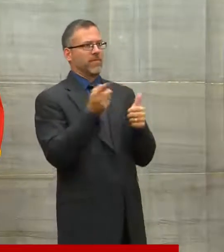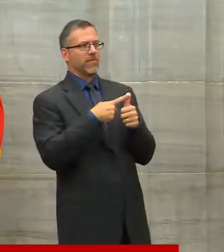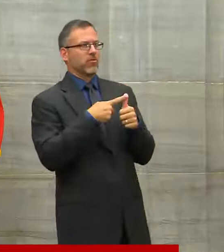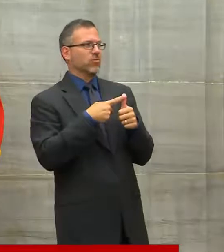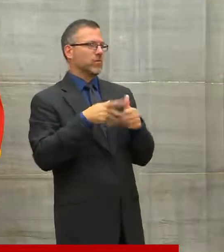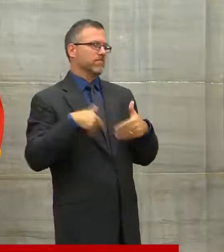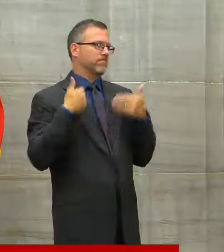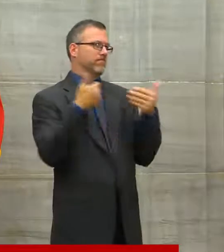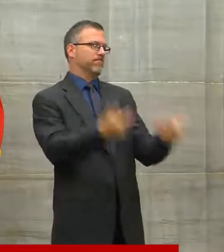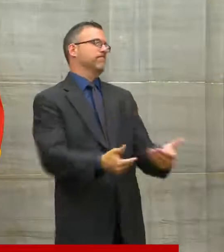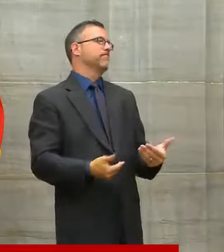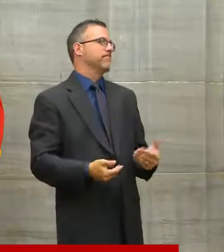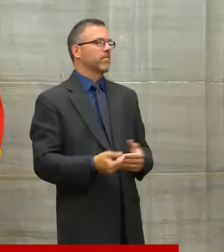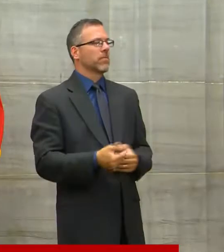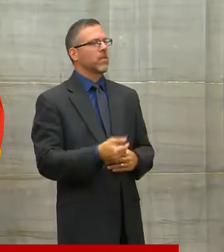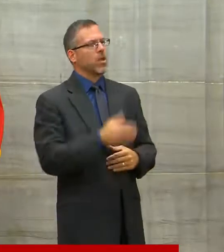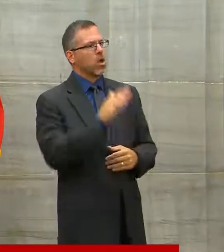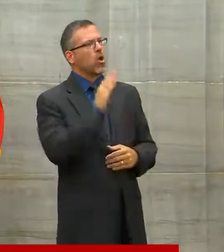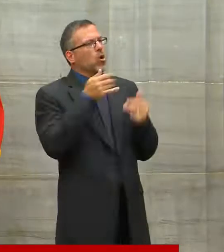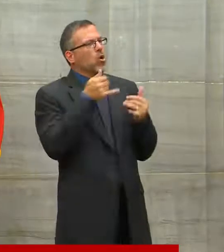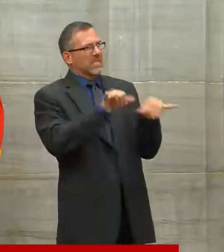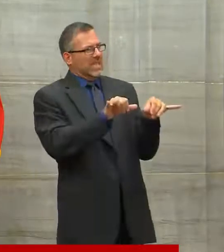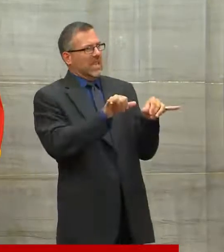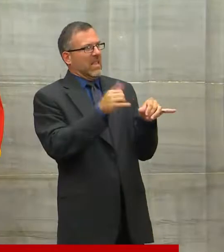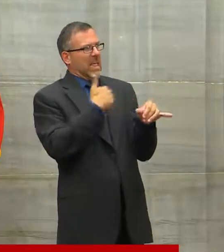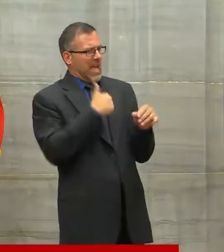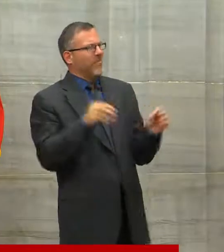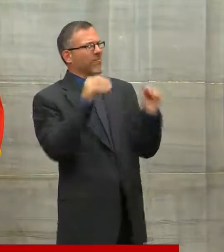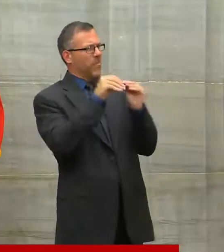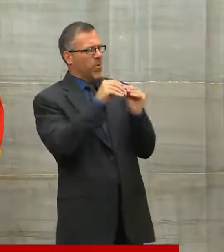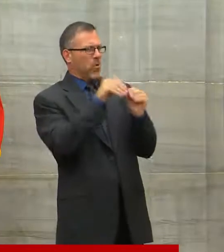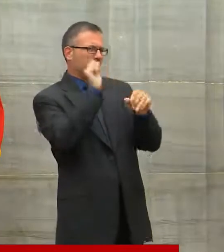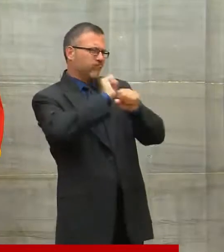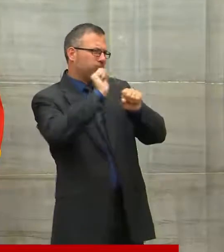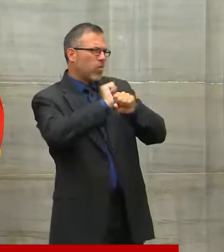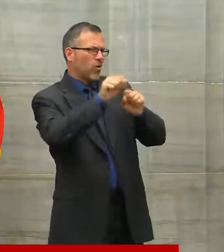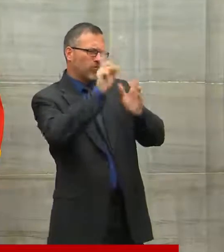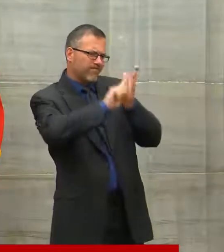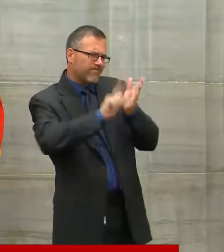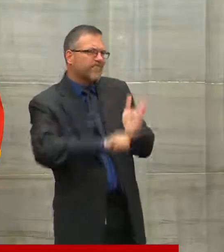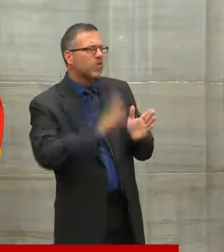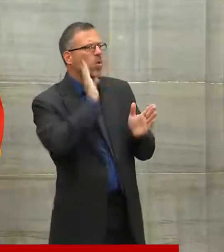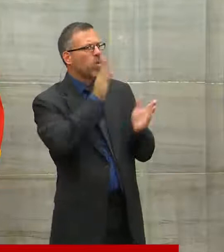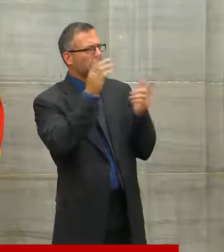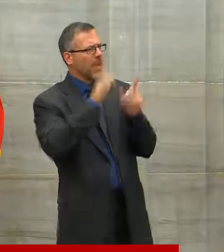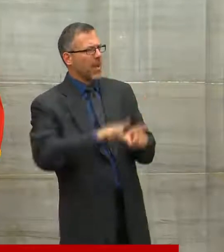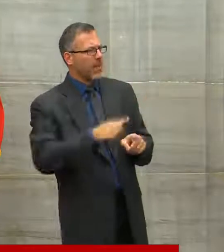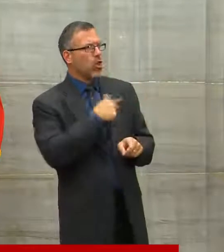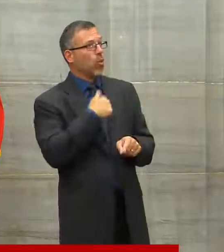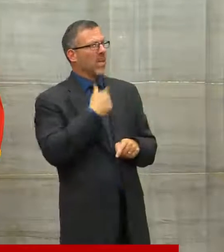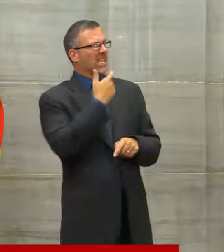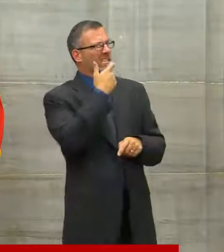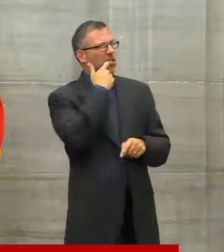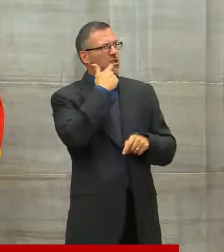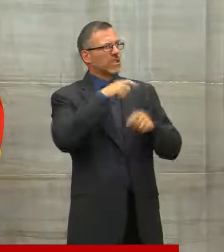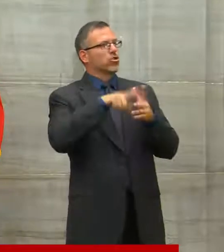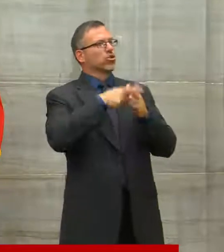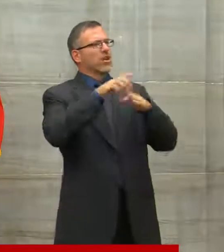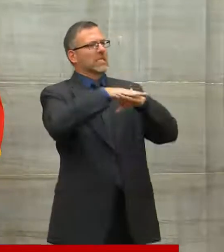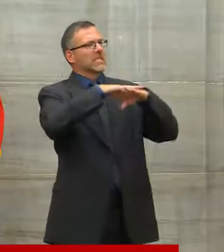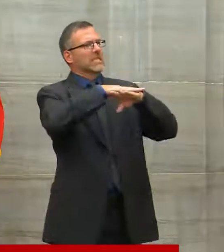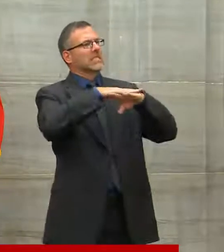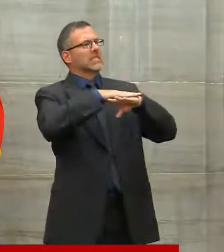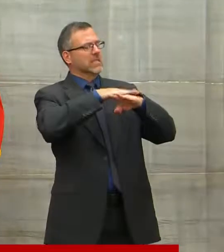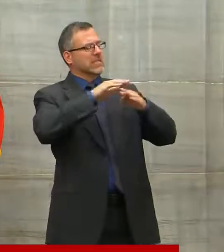lot of interaction, and we've just developed the desire for what we want to happen, how each of